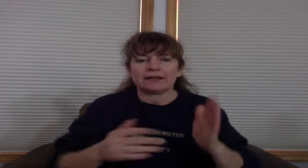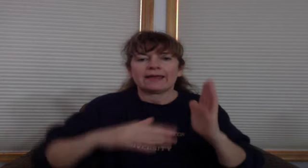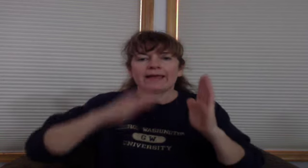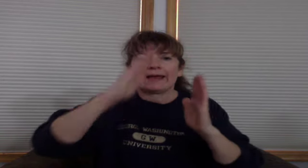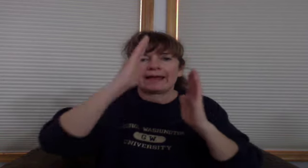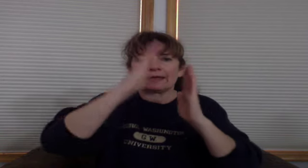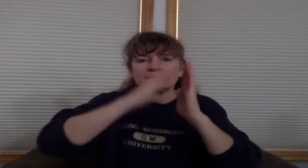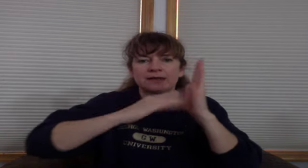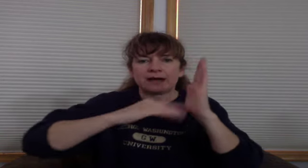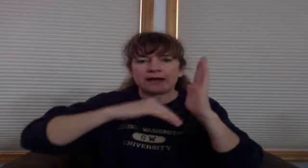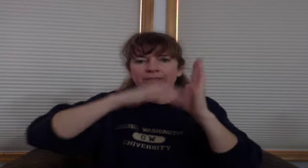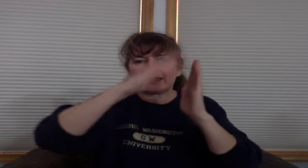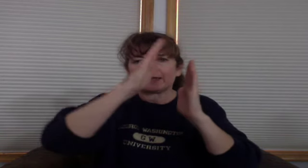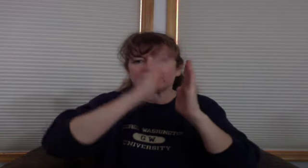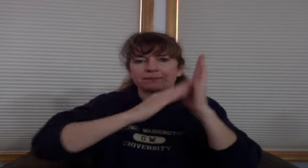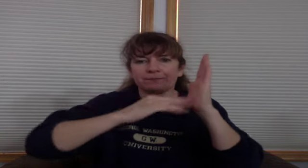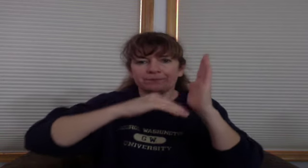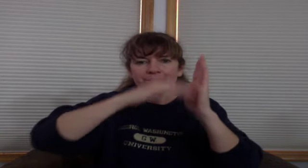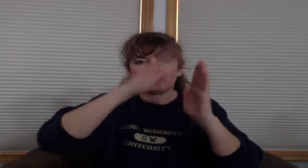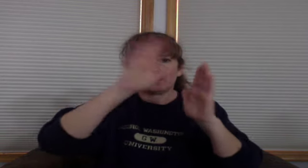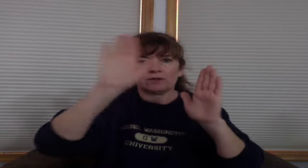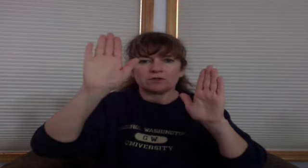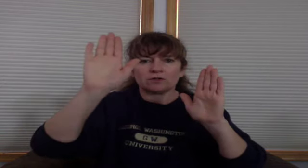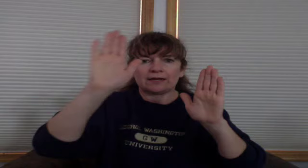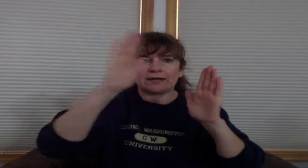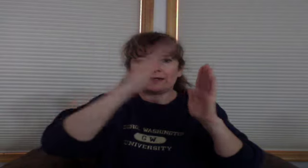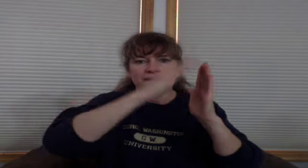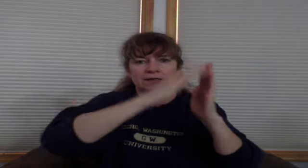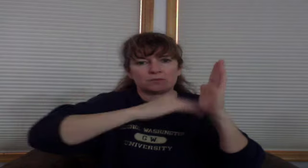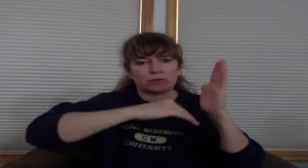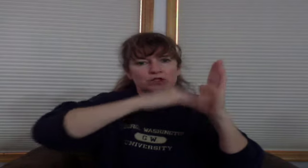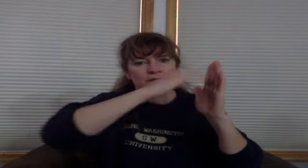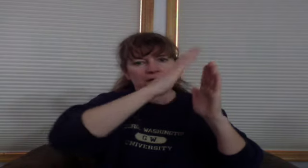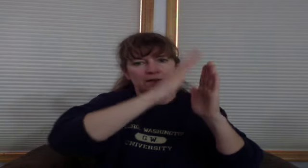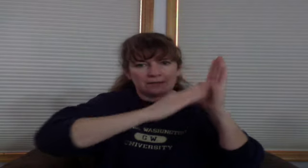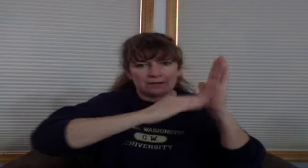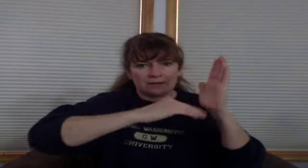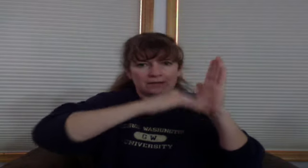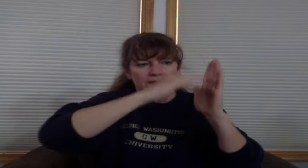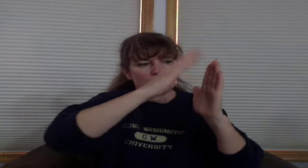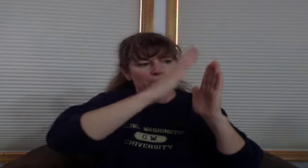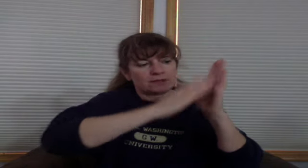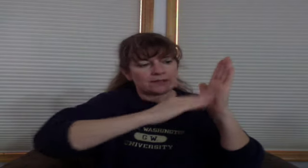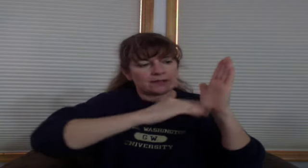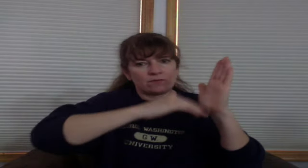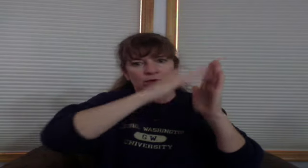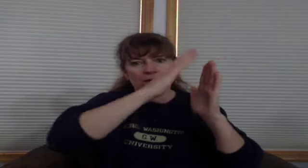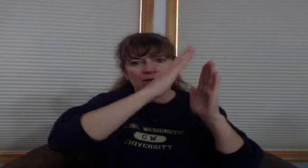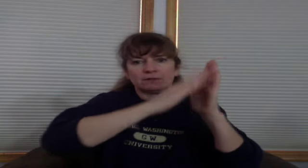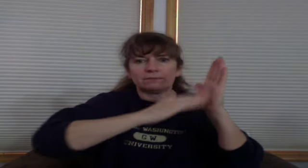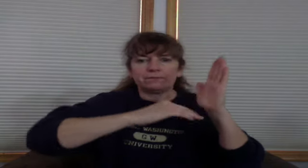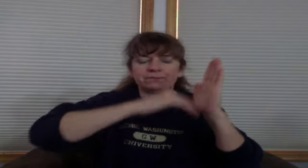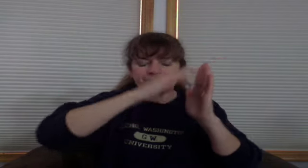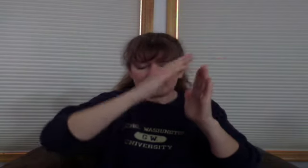And I paint. So your hand is brushing the open side of your other hand. I